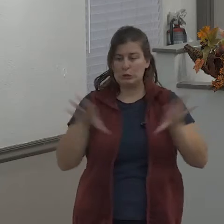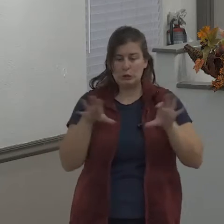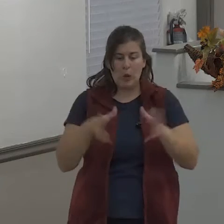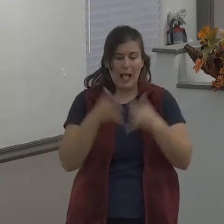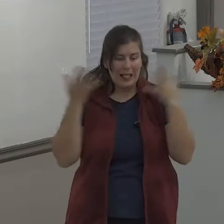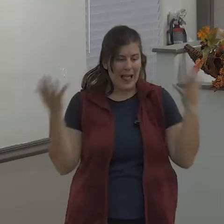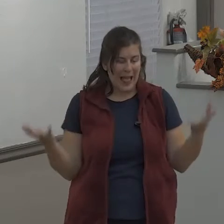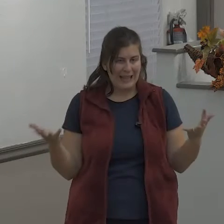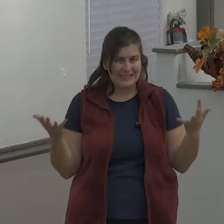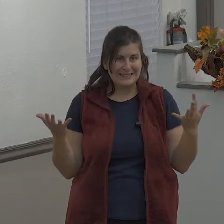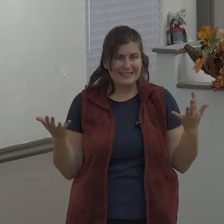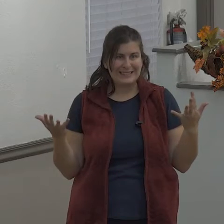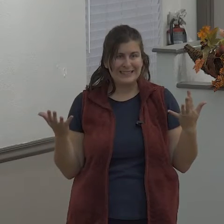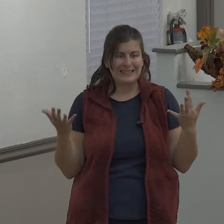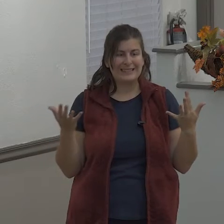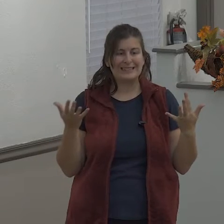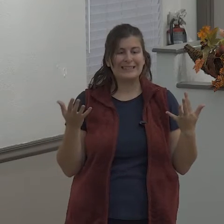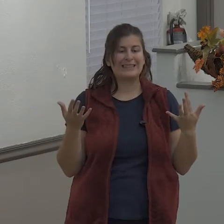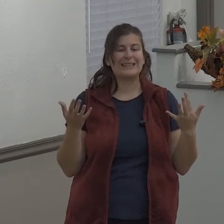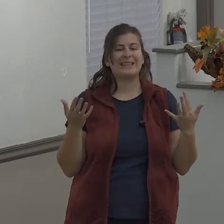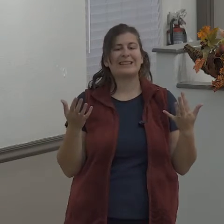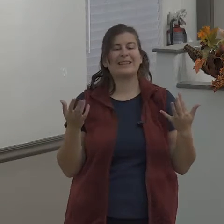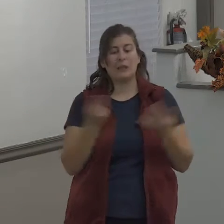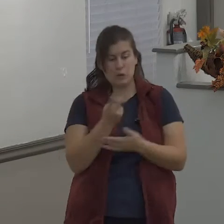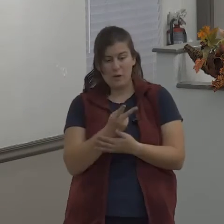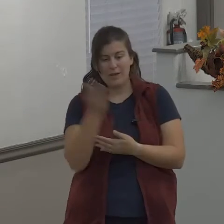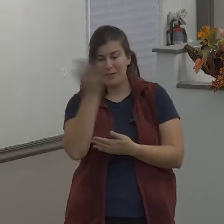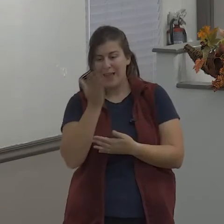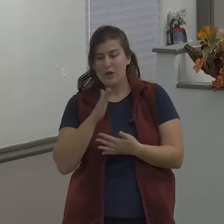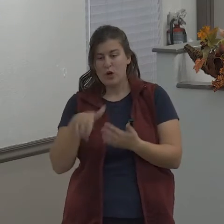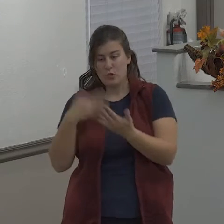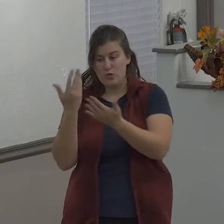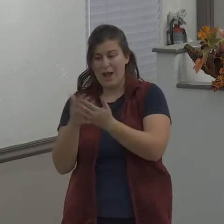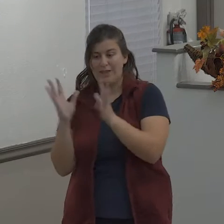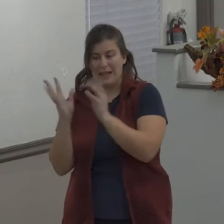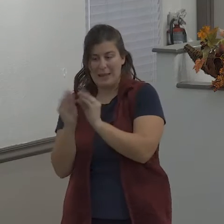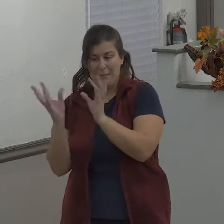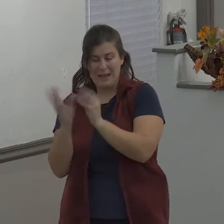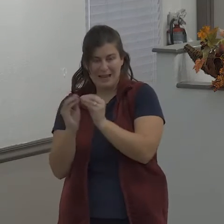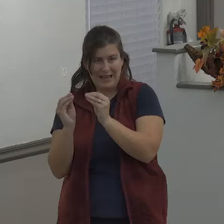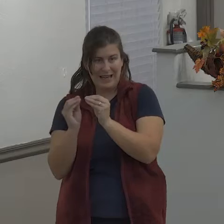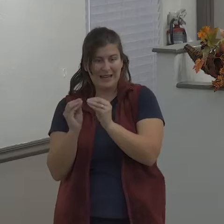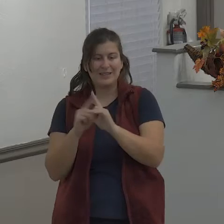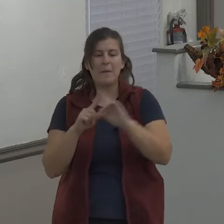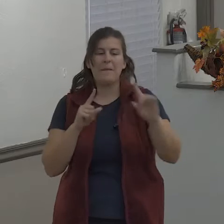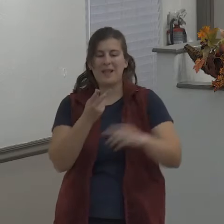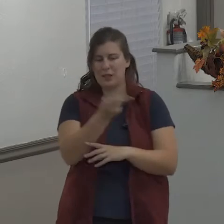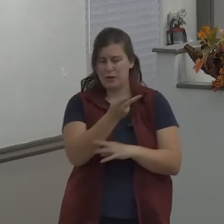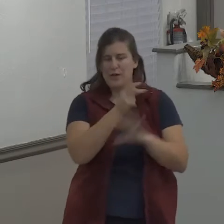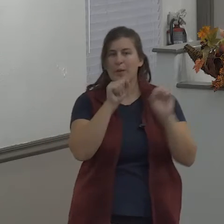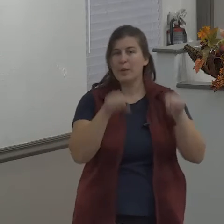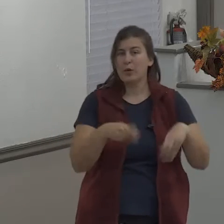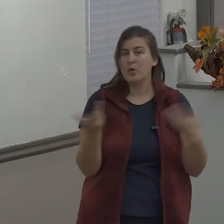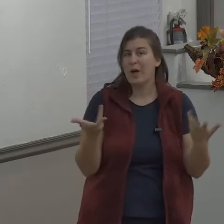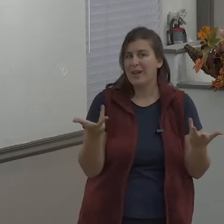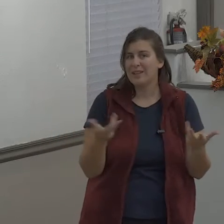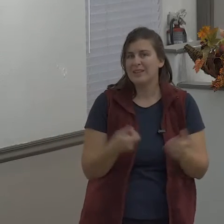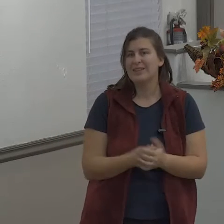They couldn't do much. They never even made it to any of the meetings. But here's what they could